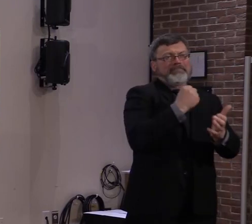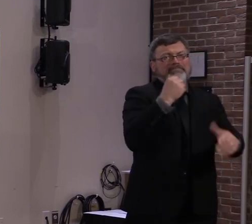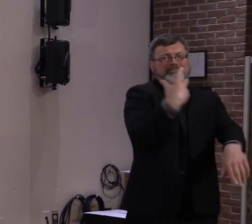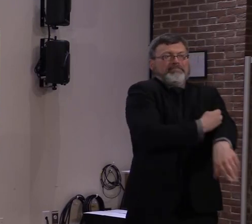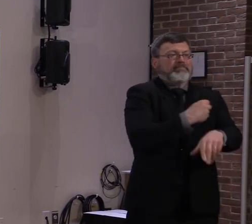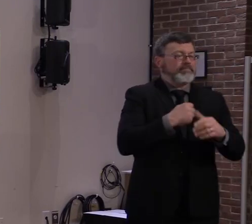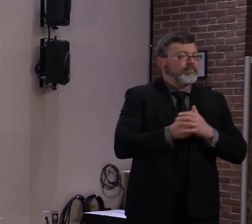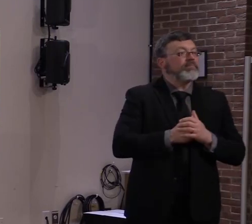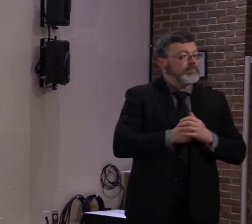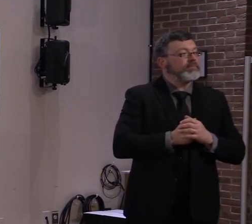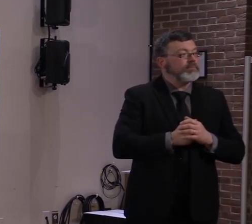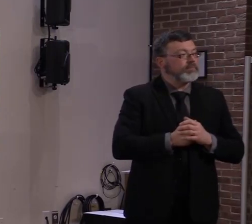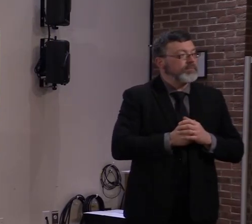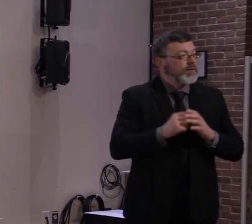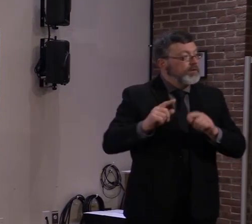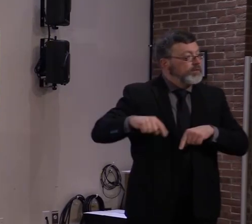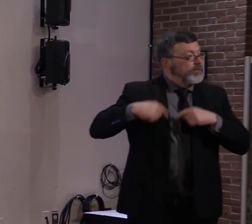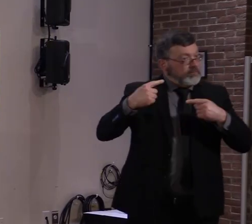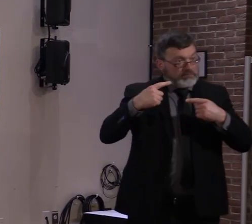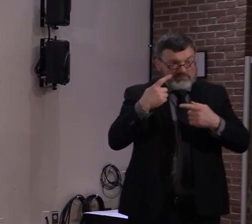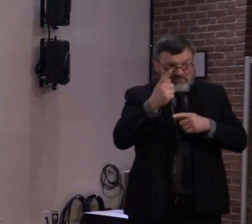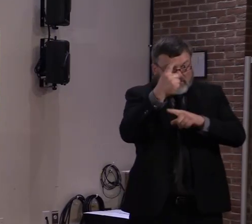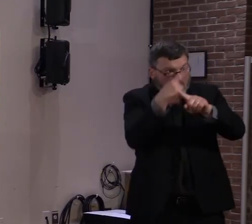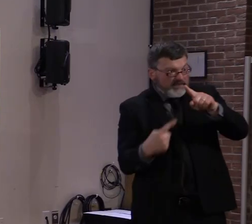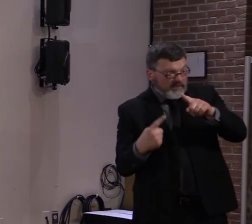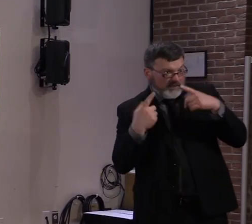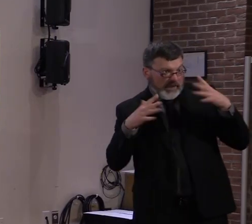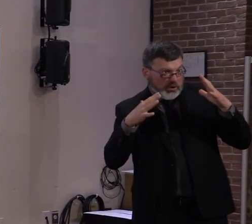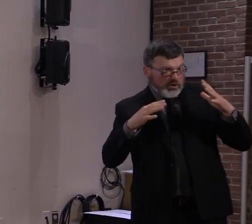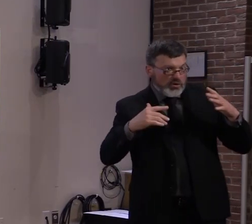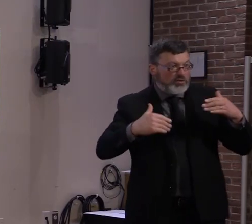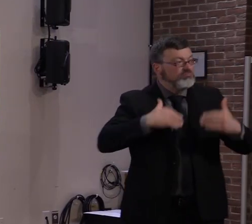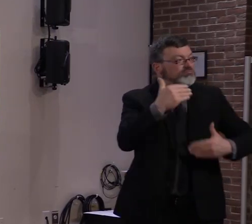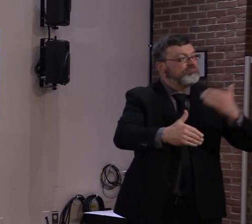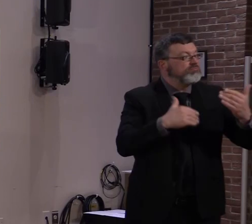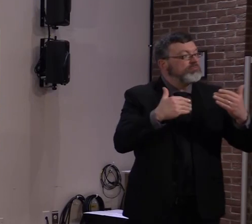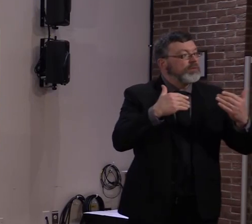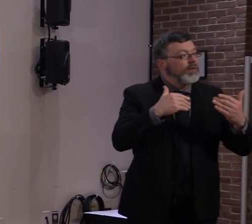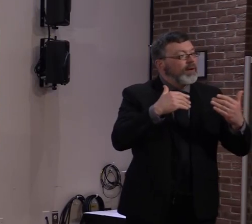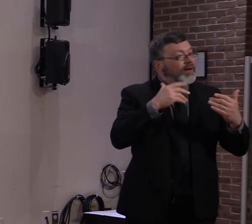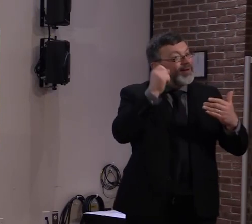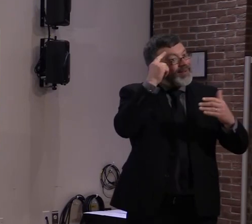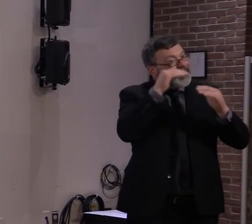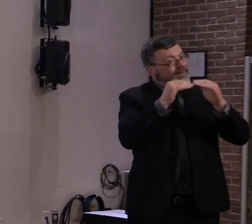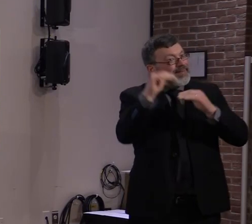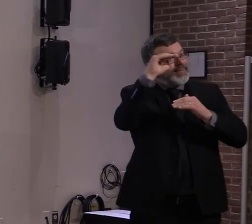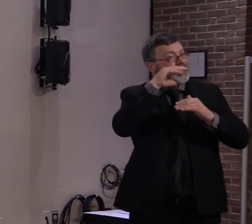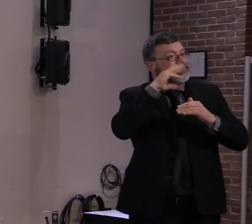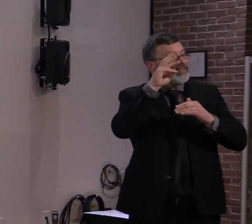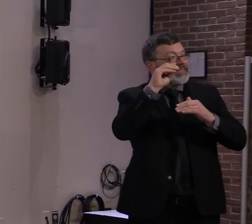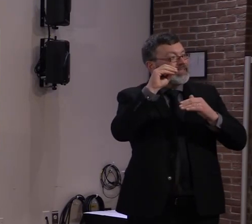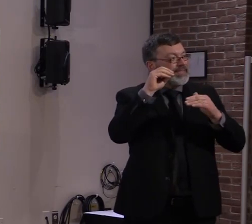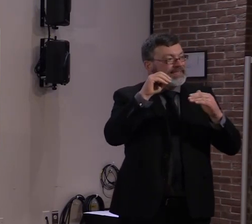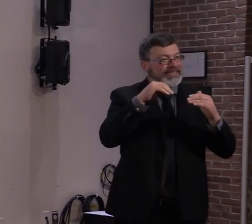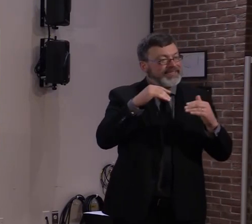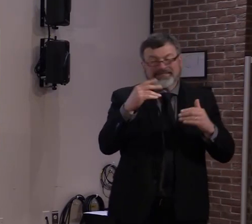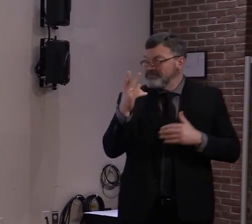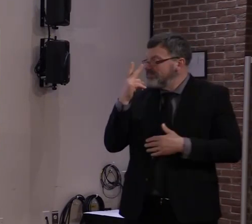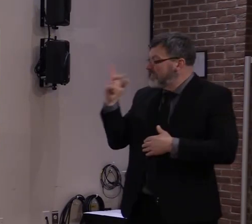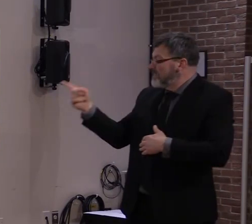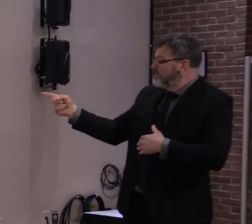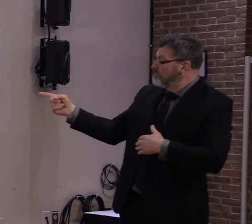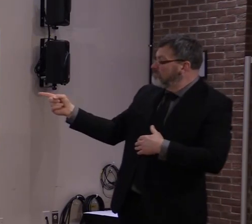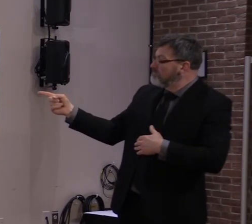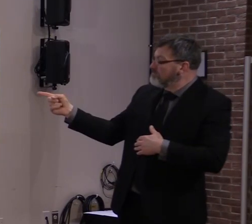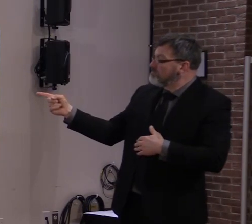great participation in the older age groups, but I want to bring this slide up and show you that we